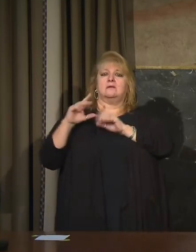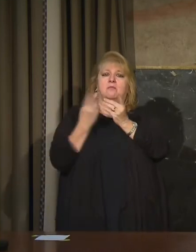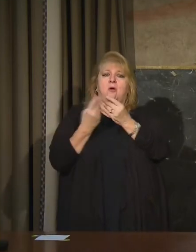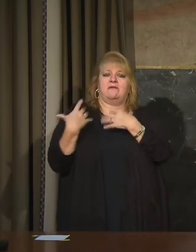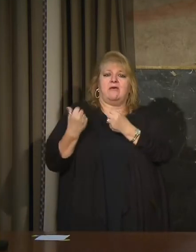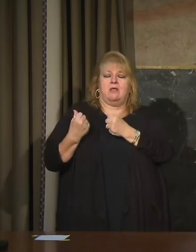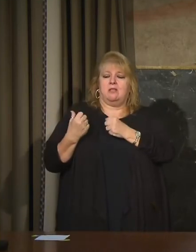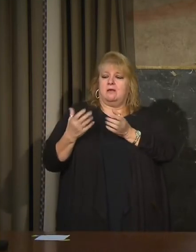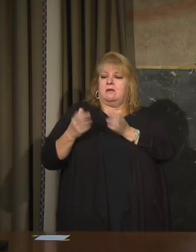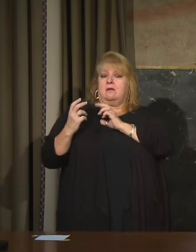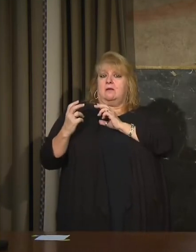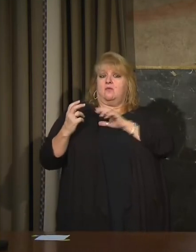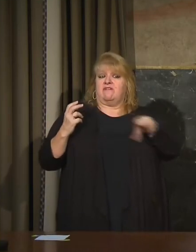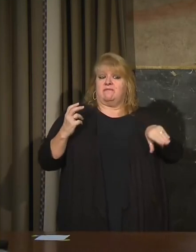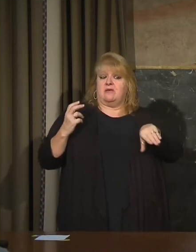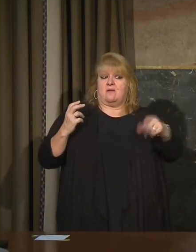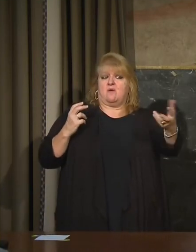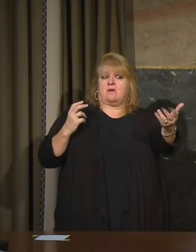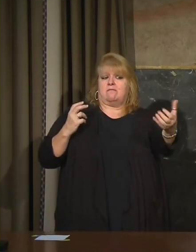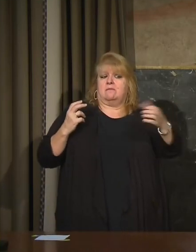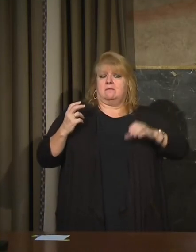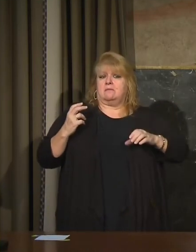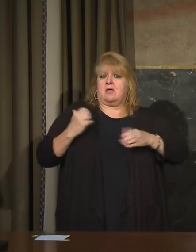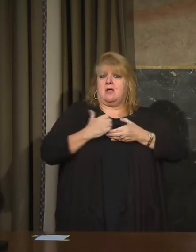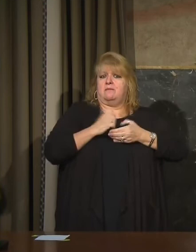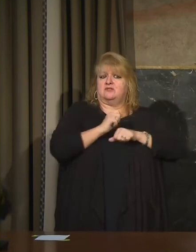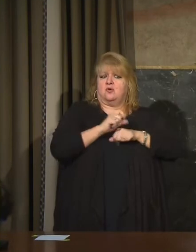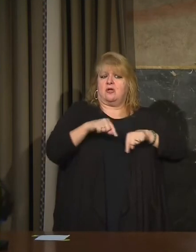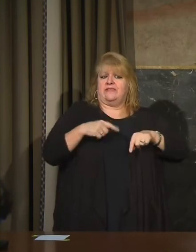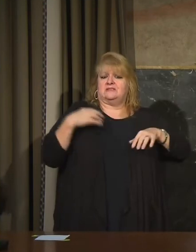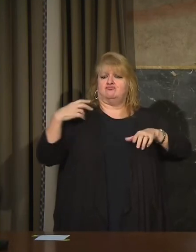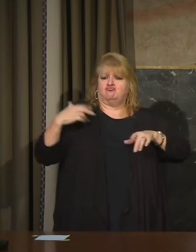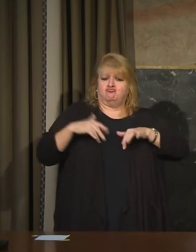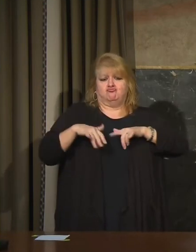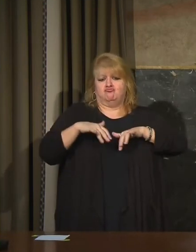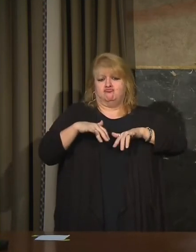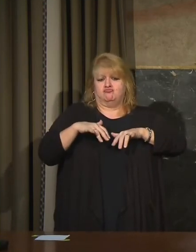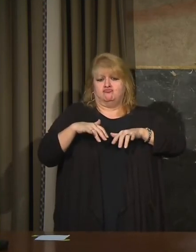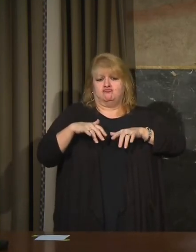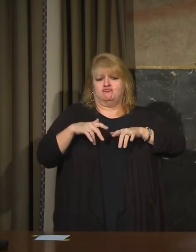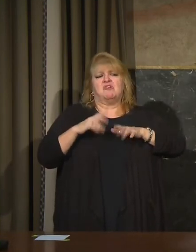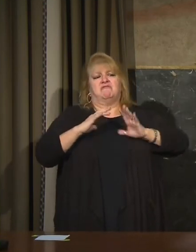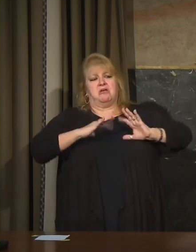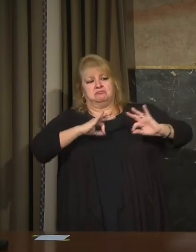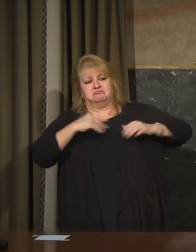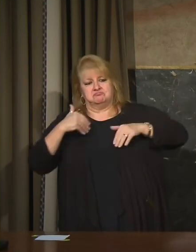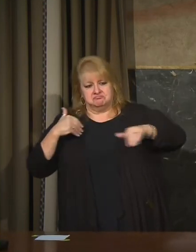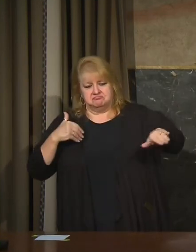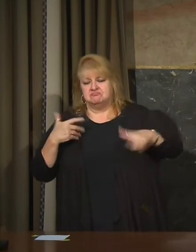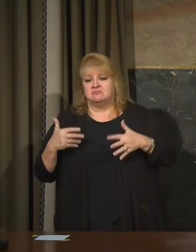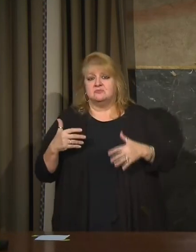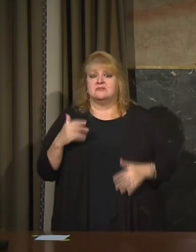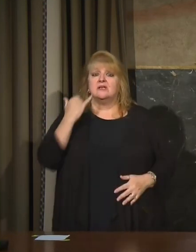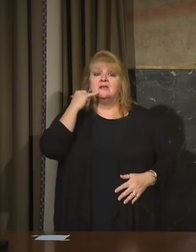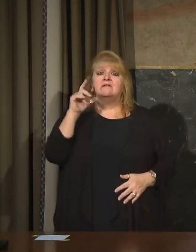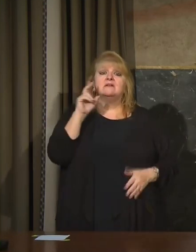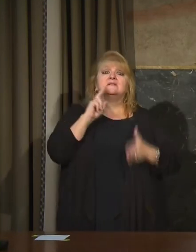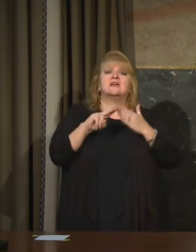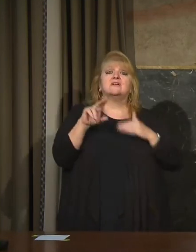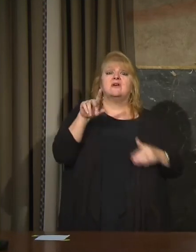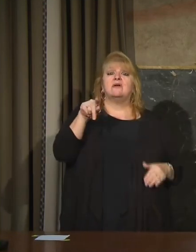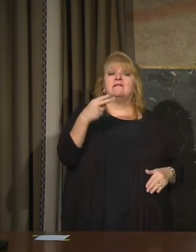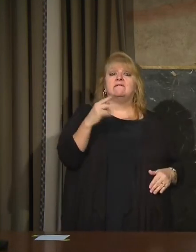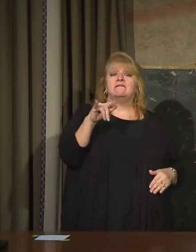staff there all along. And if Secretary Phillips ever brings to me a recommendation to do something like